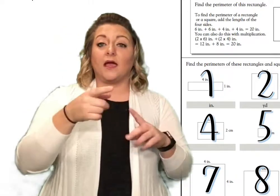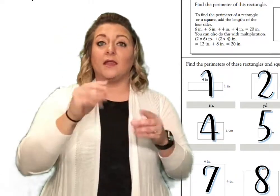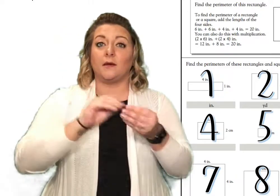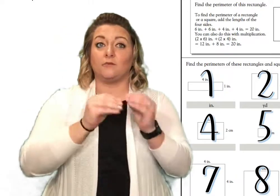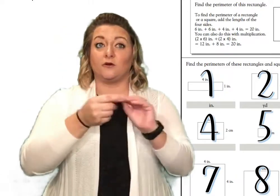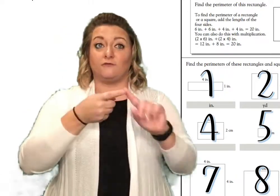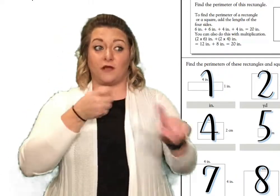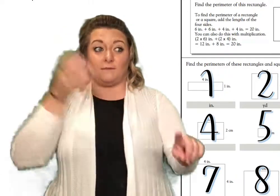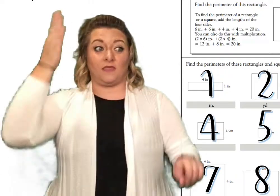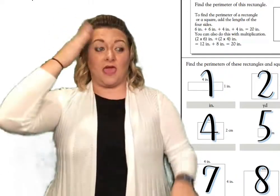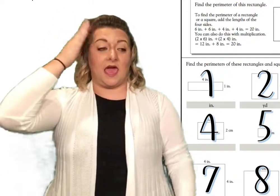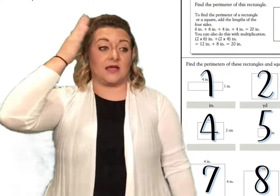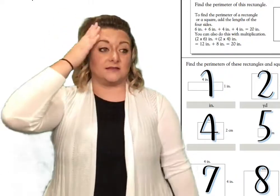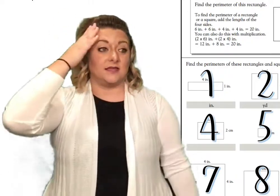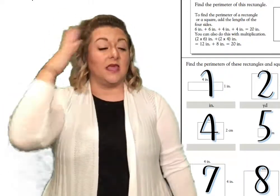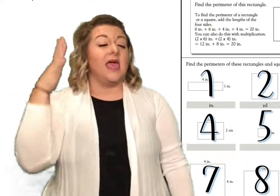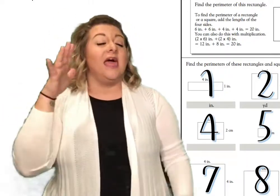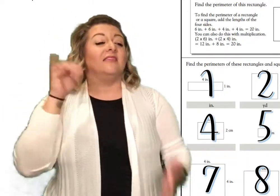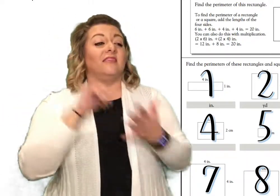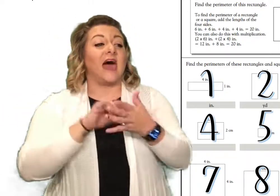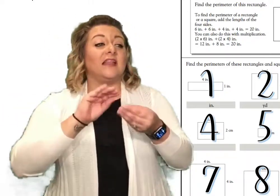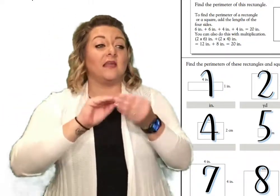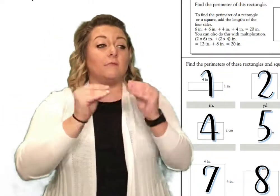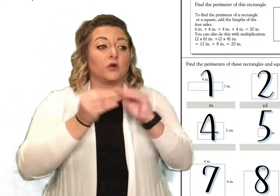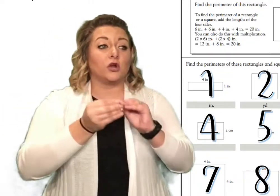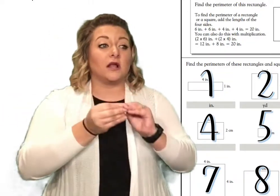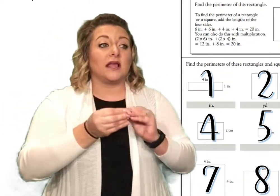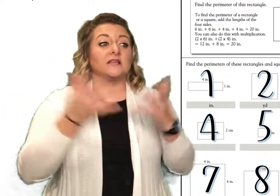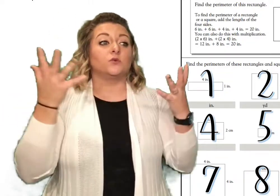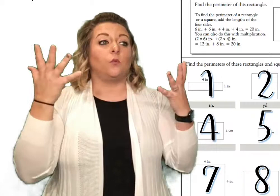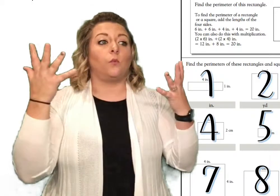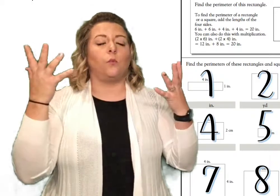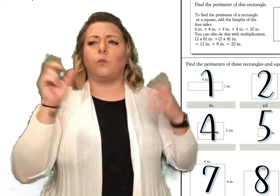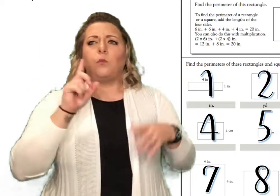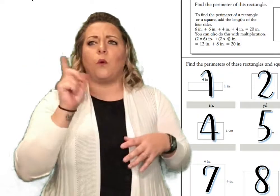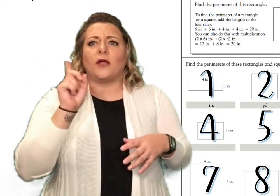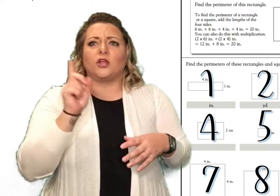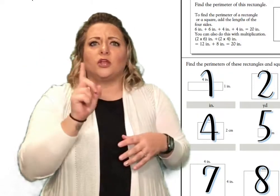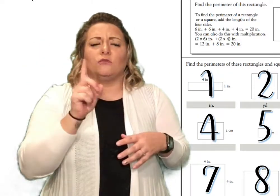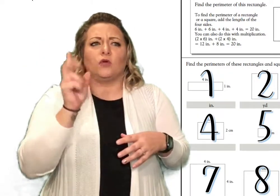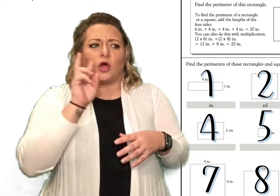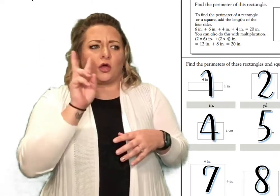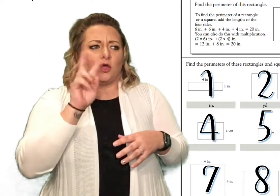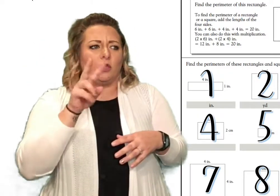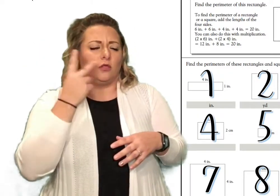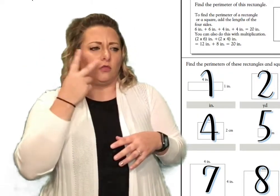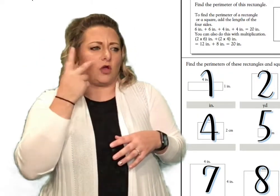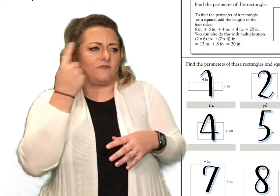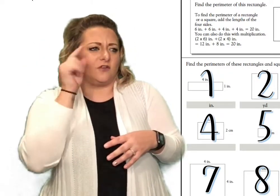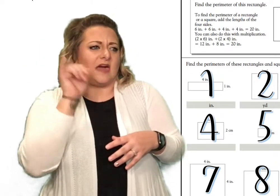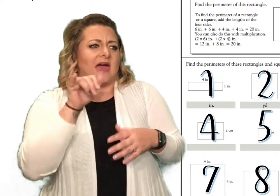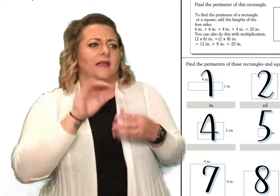a number from the hat. That number is, where do you look? Look for that